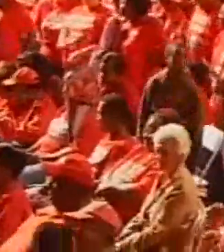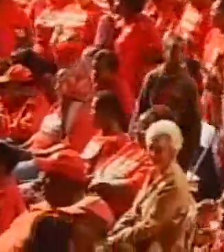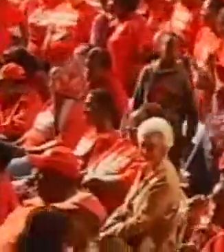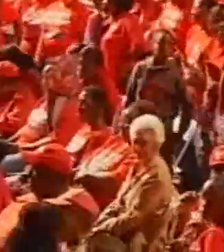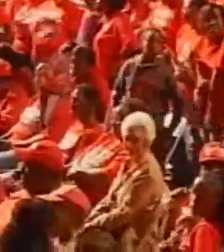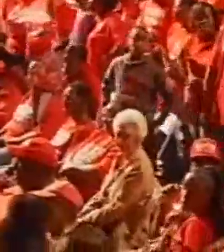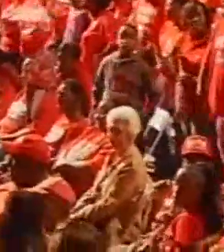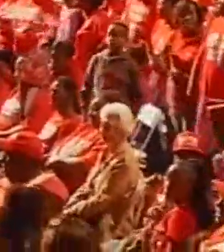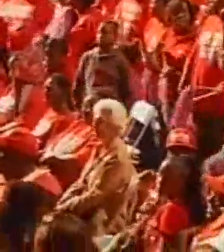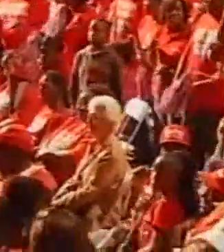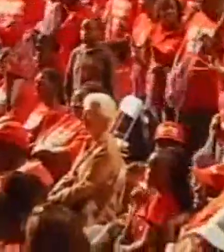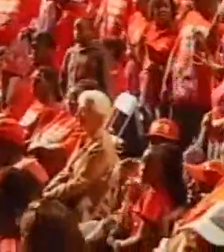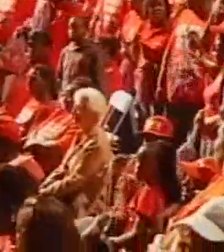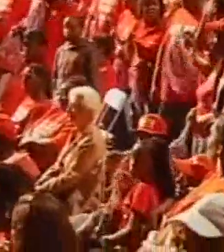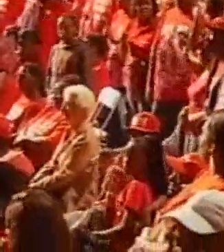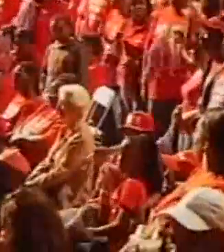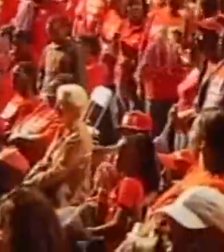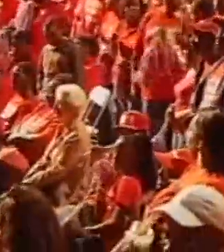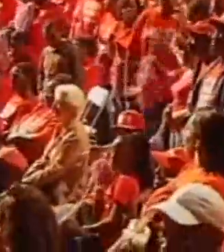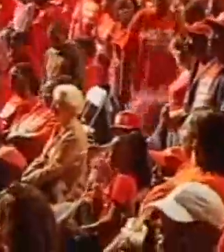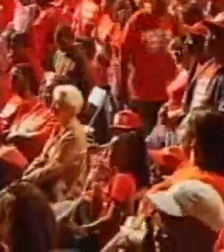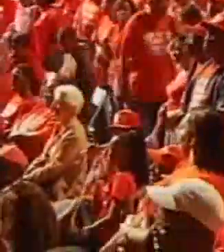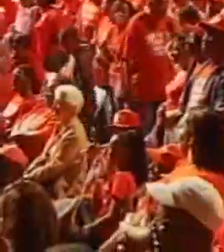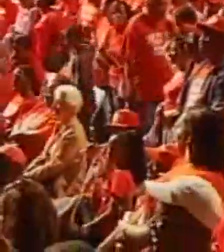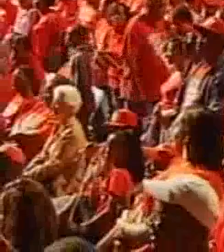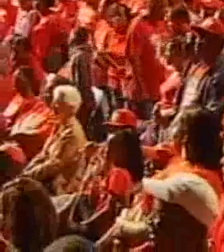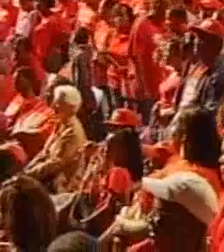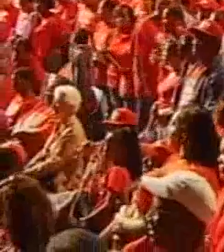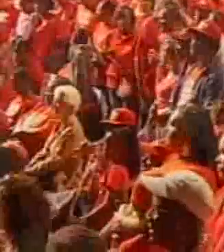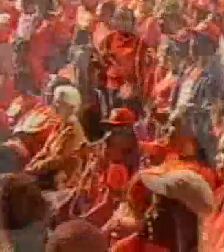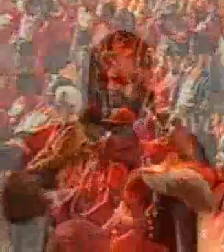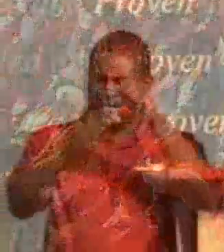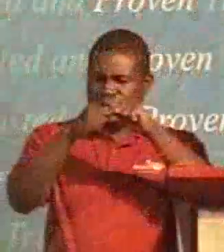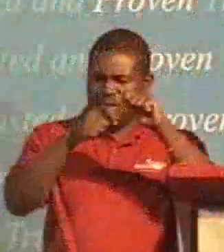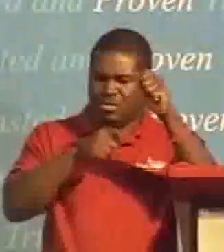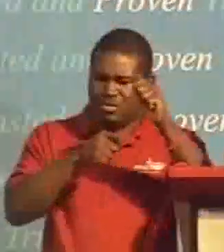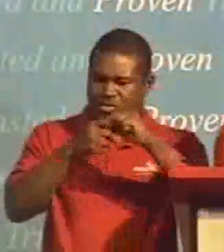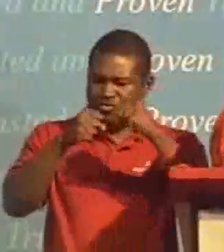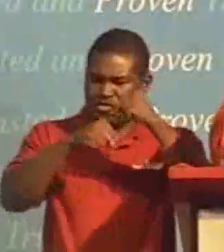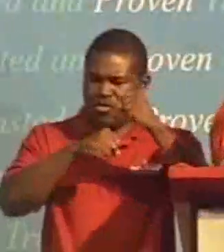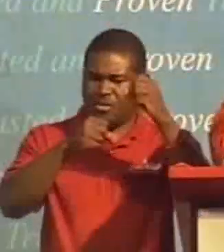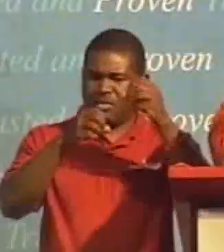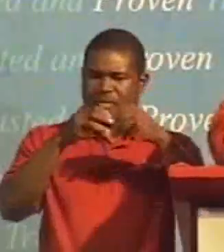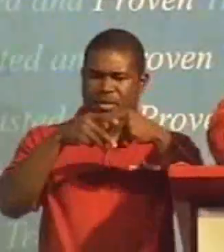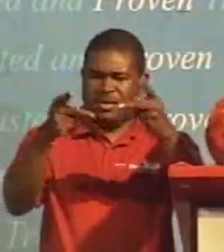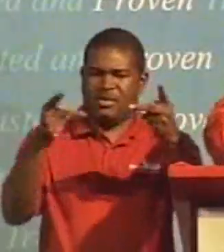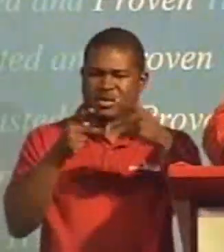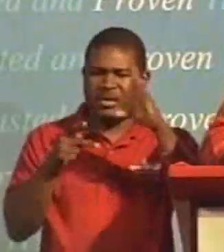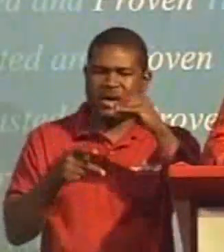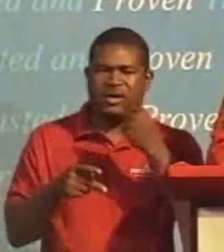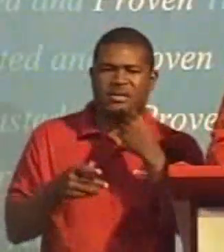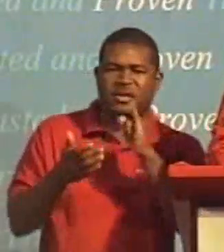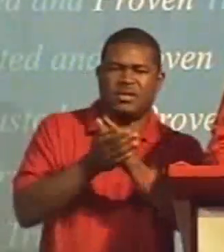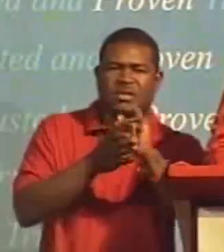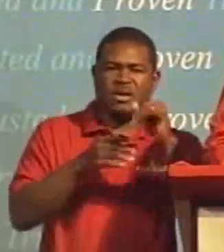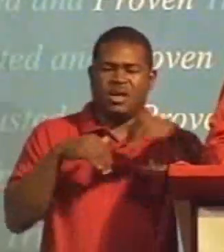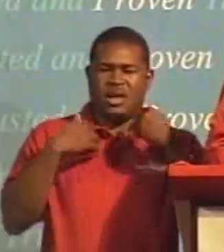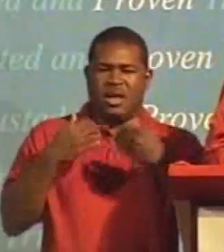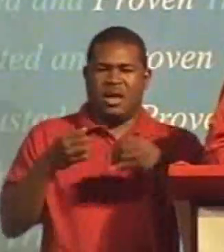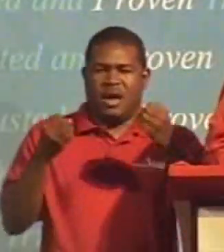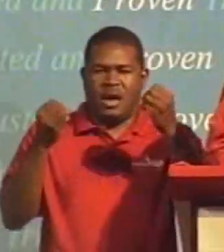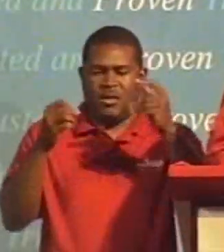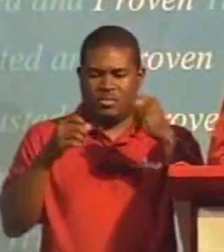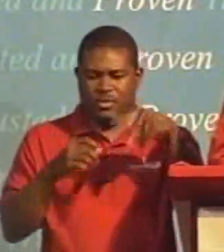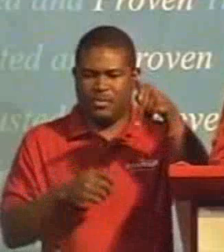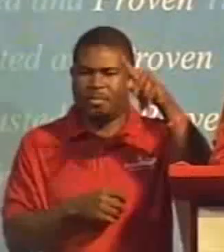How can Perry Christie look at that beautiful straw market they couldn't get built in 5 years and fix his mouth to say how